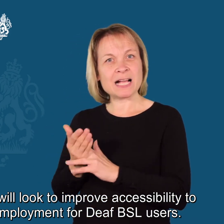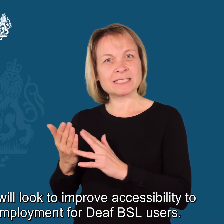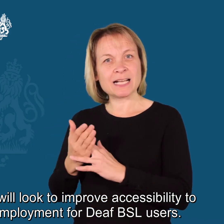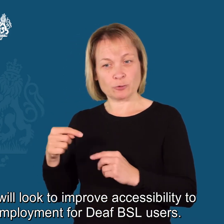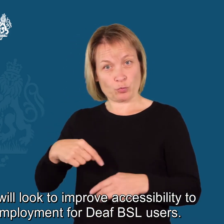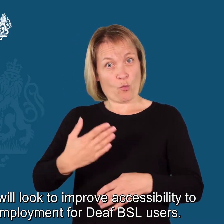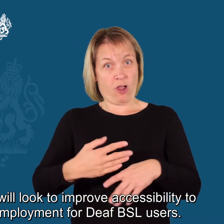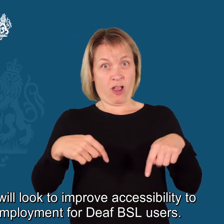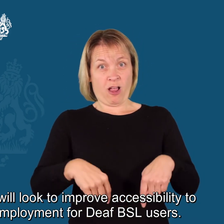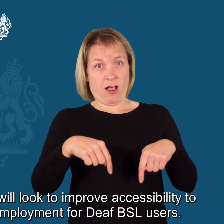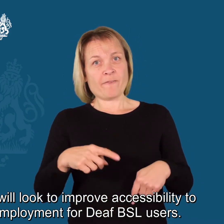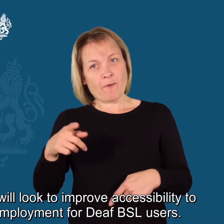users.